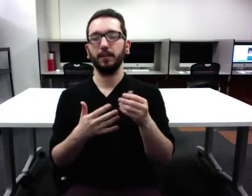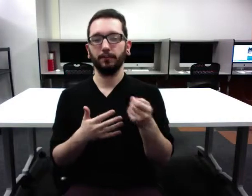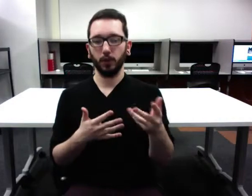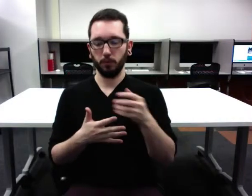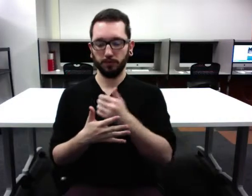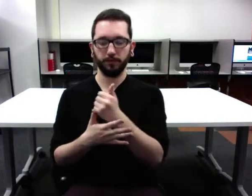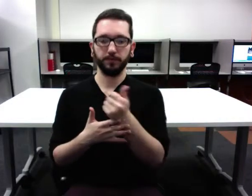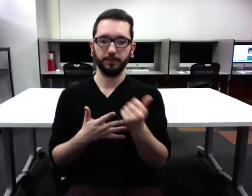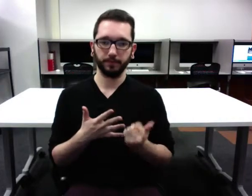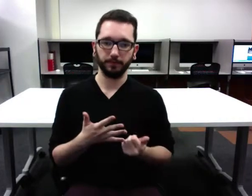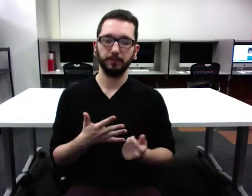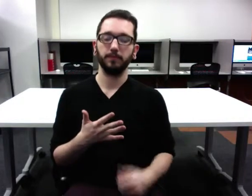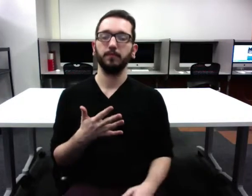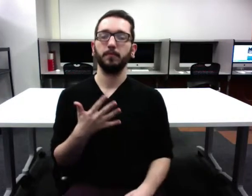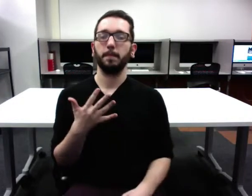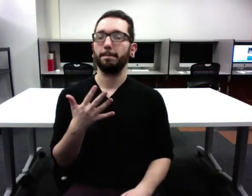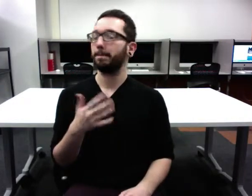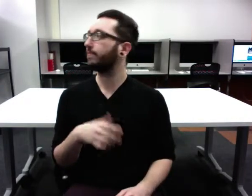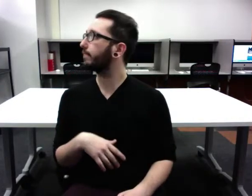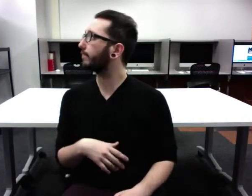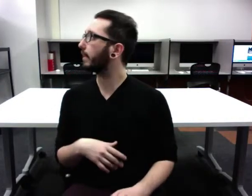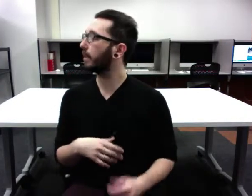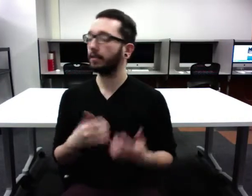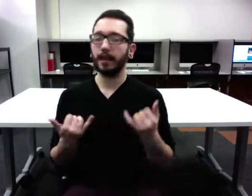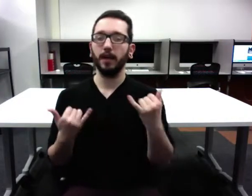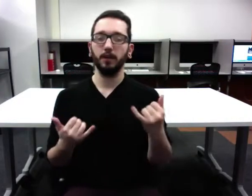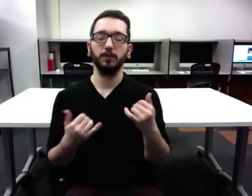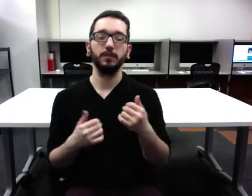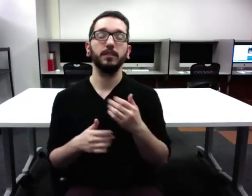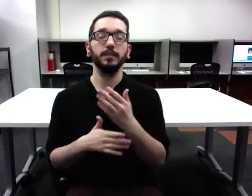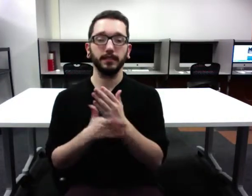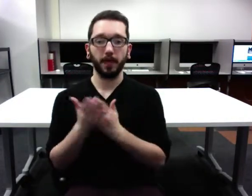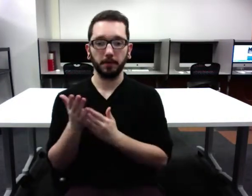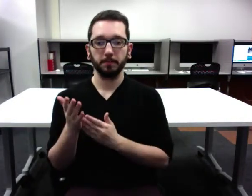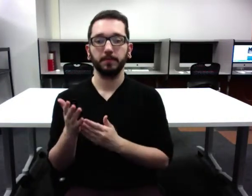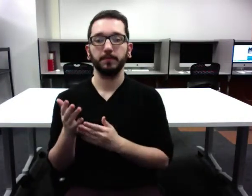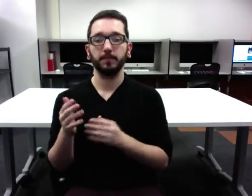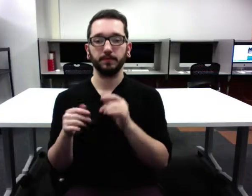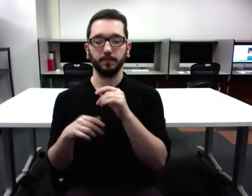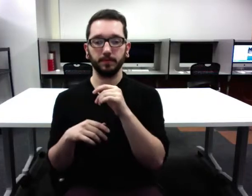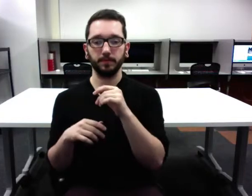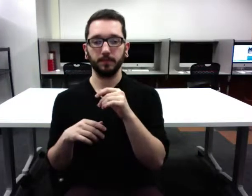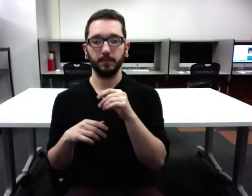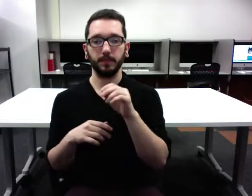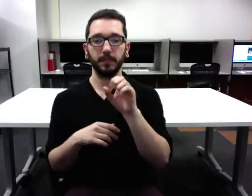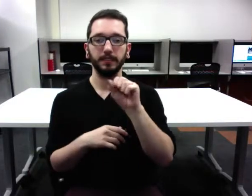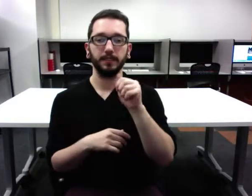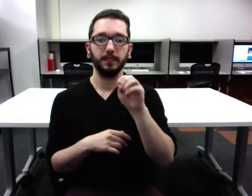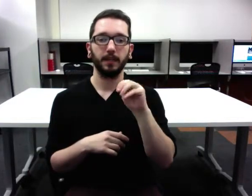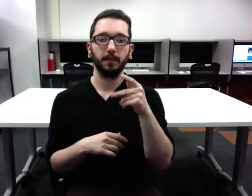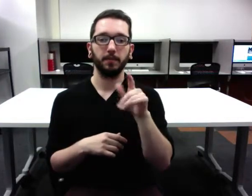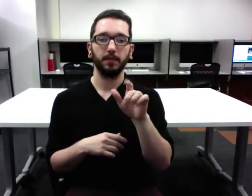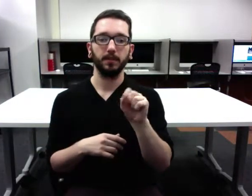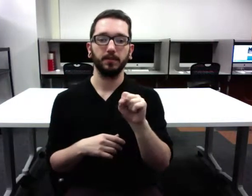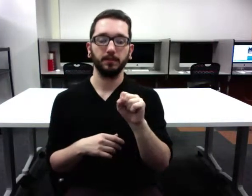sampling of some of the findings that we've had in CAM. What do we know? And I said I would work my way around the wheel, which I'll do.